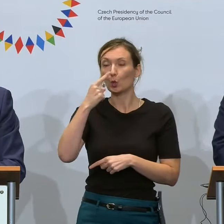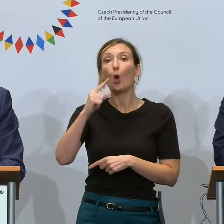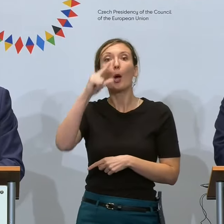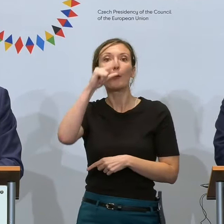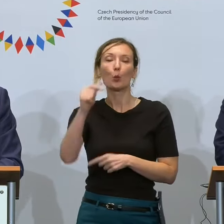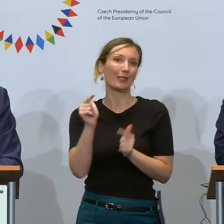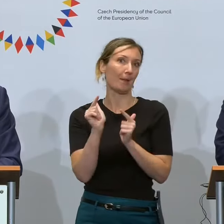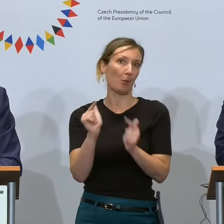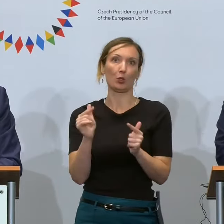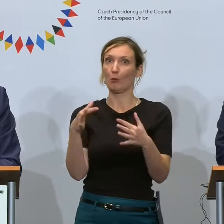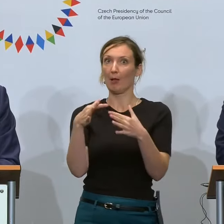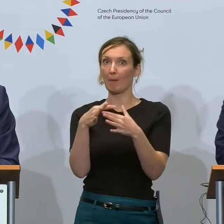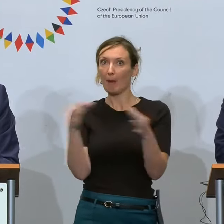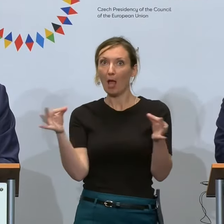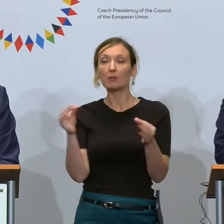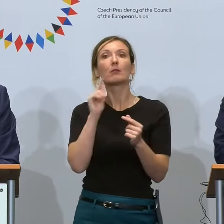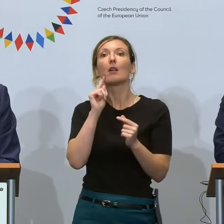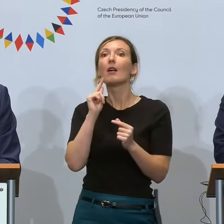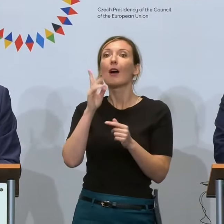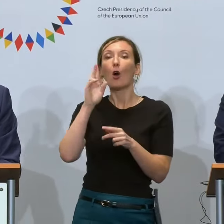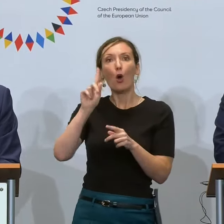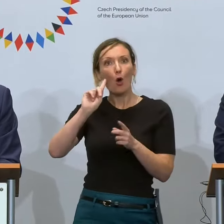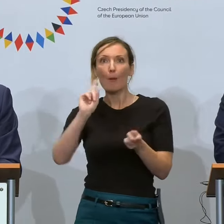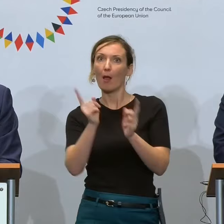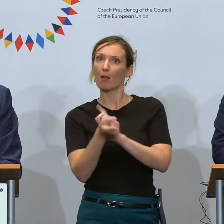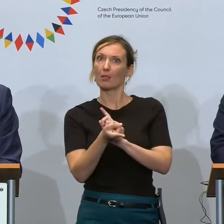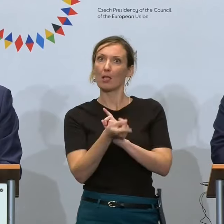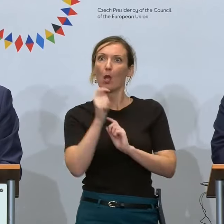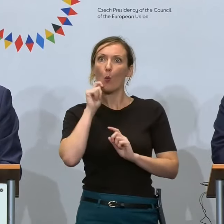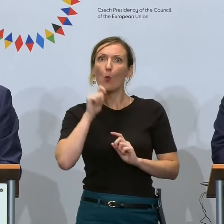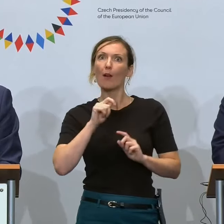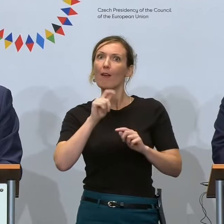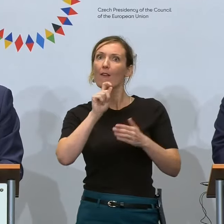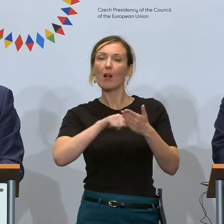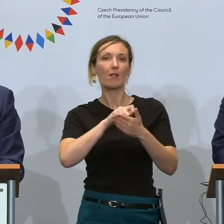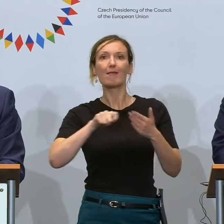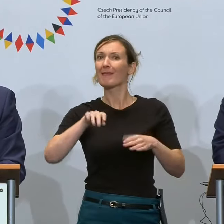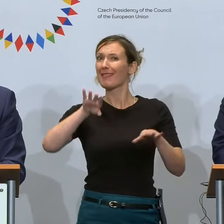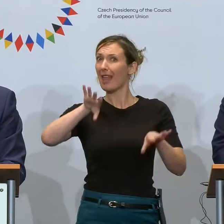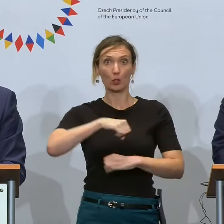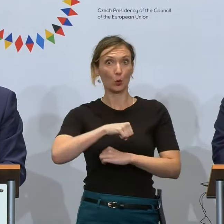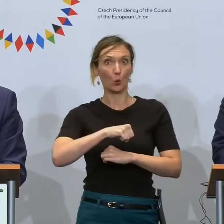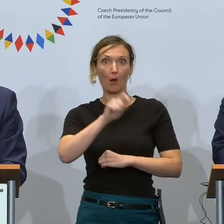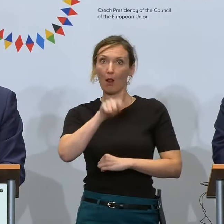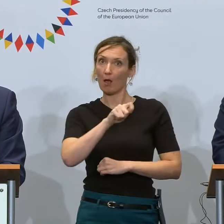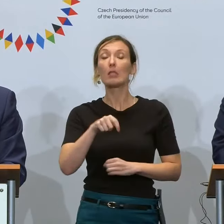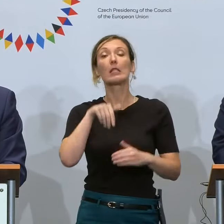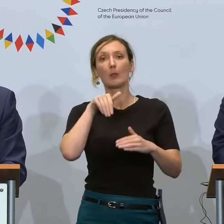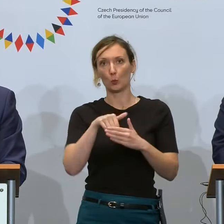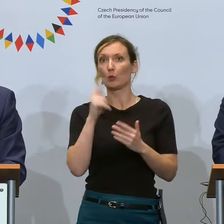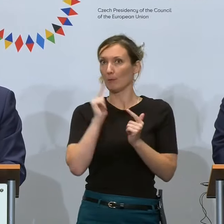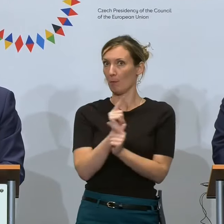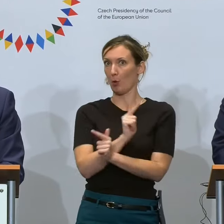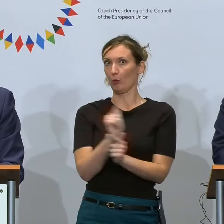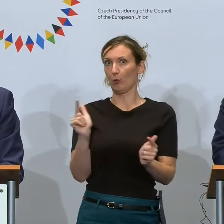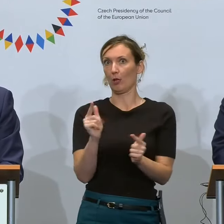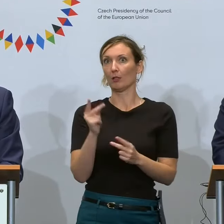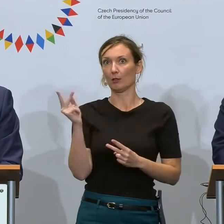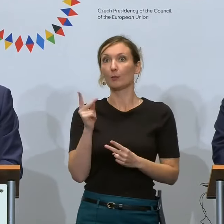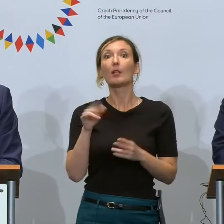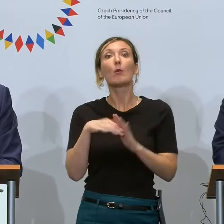who are against the war in Ukraine. We don't want to cut ourselves of the Russian civil society.